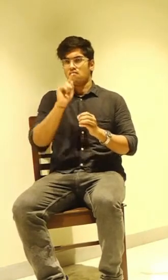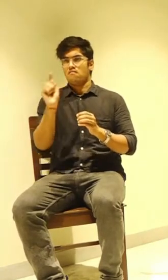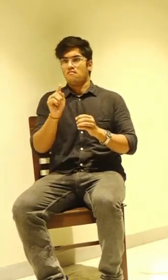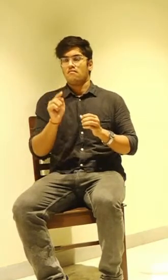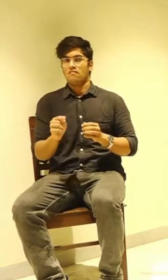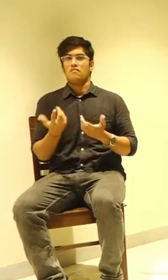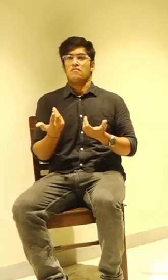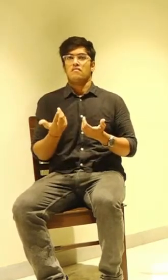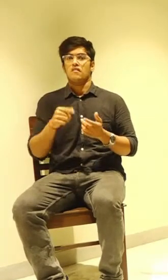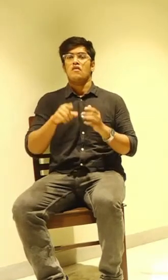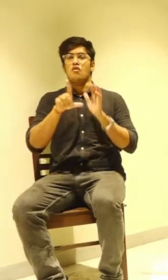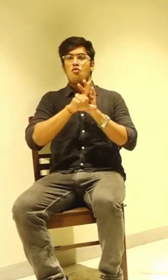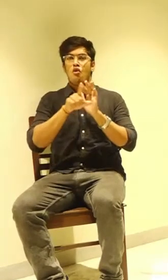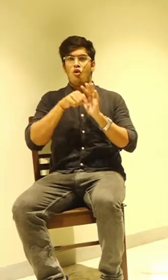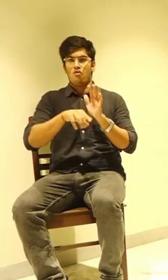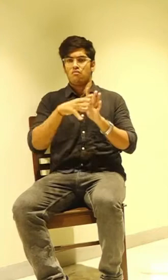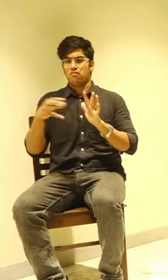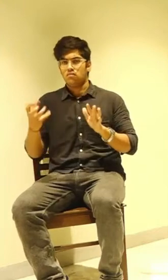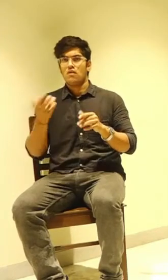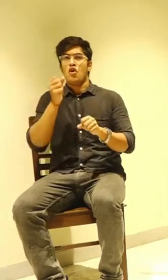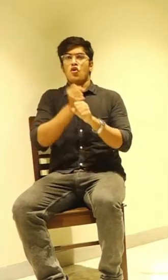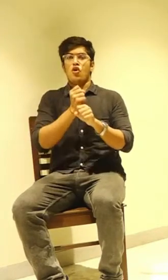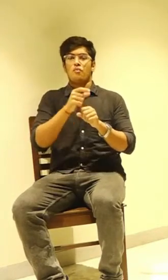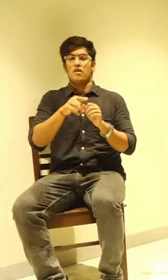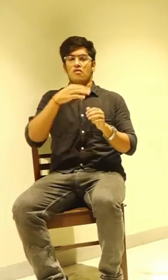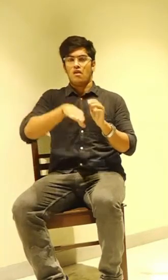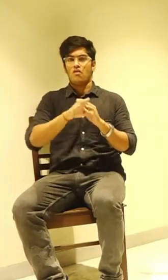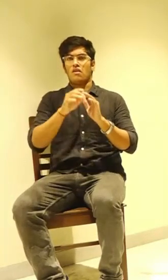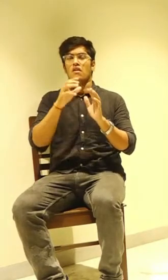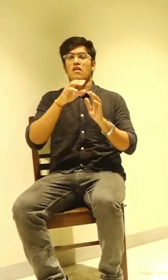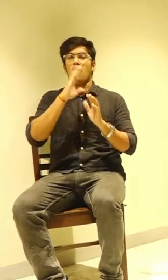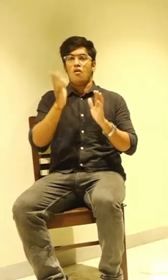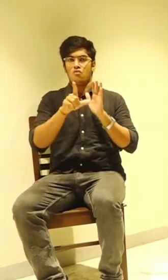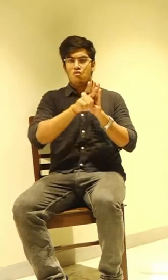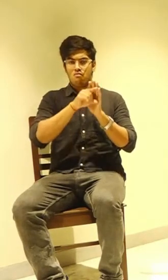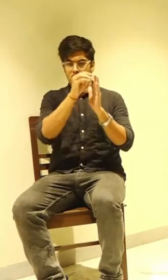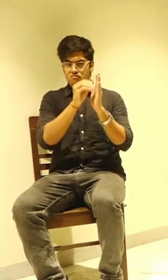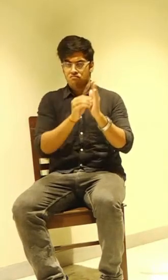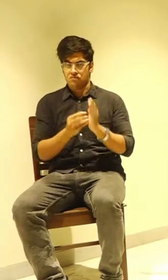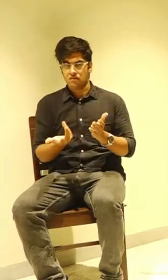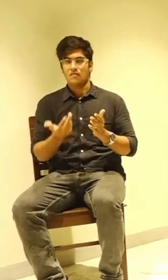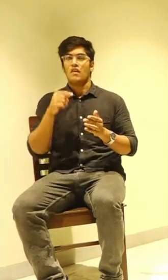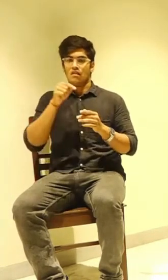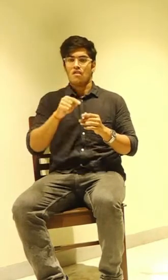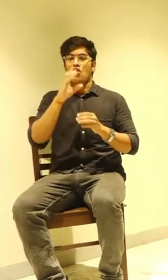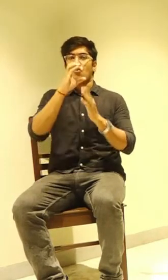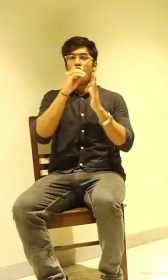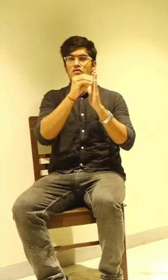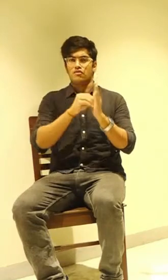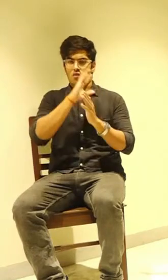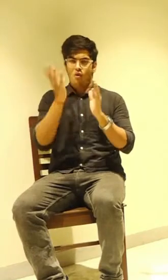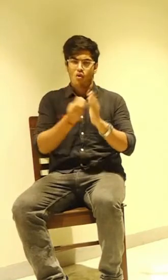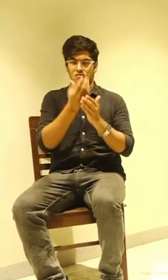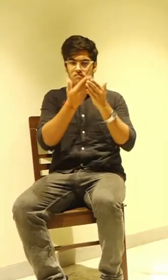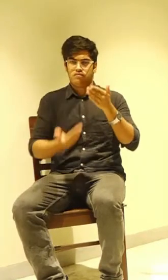merely a right against the executive branch of government? And yet this is the exact phrasing which you will find in the Constitution. And it